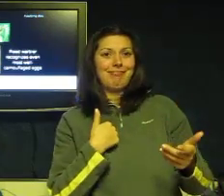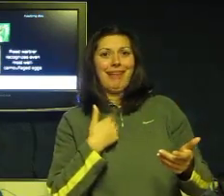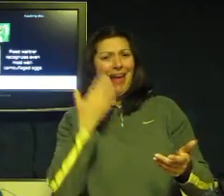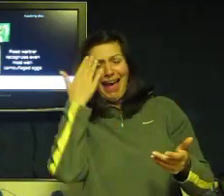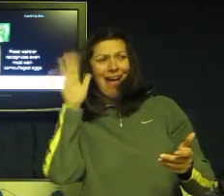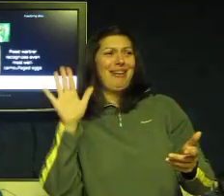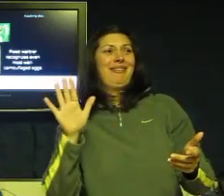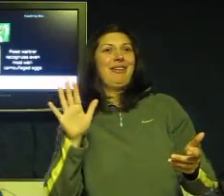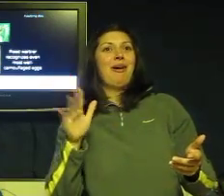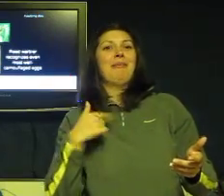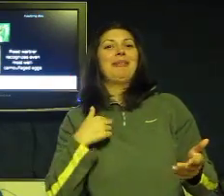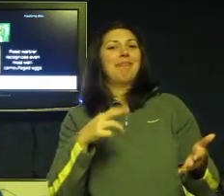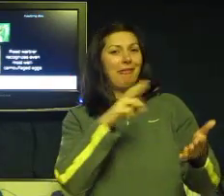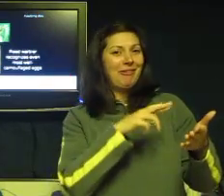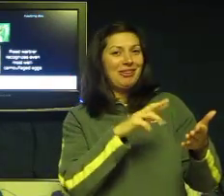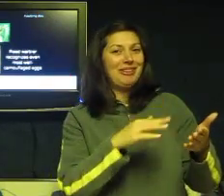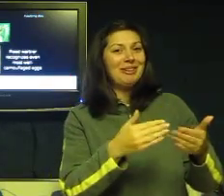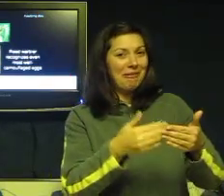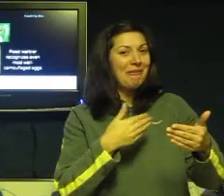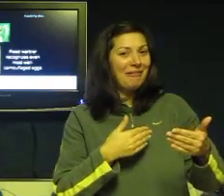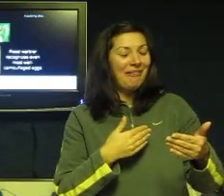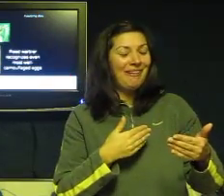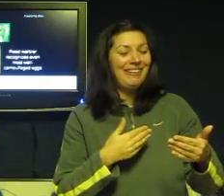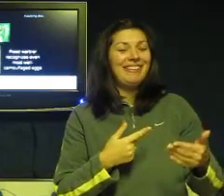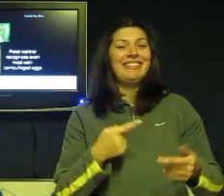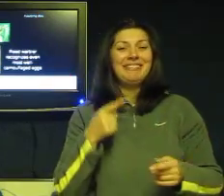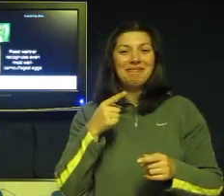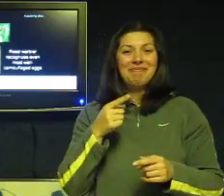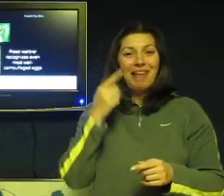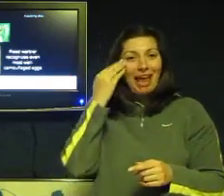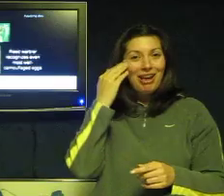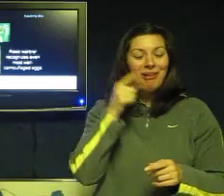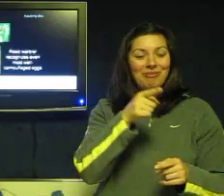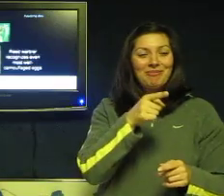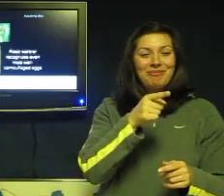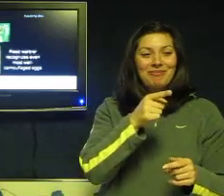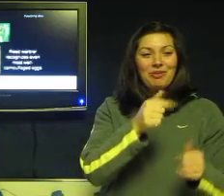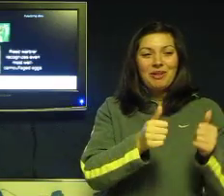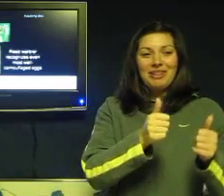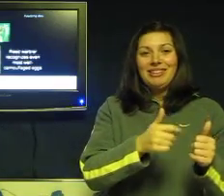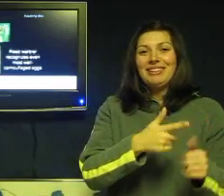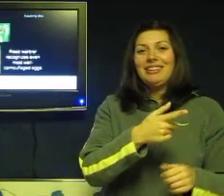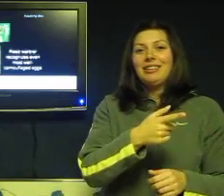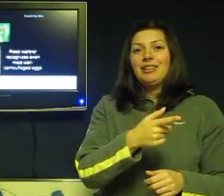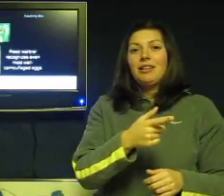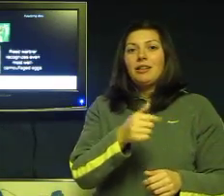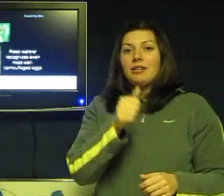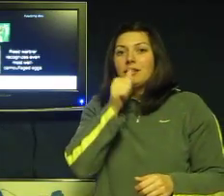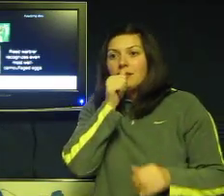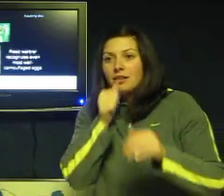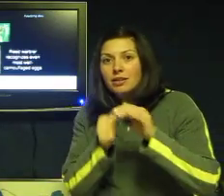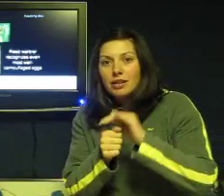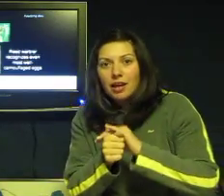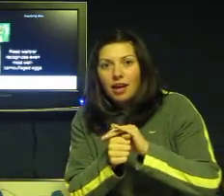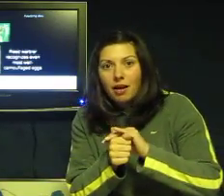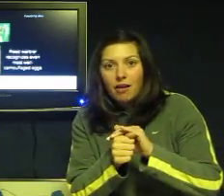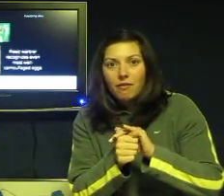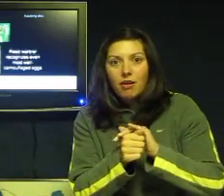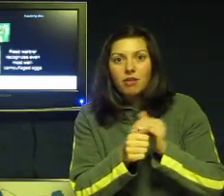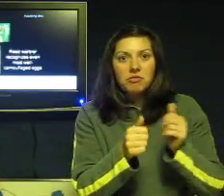But you can see that the cuckoo egg is very camouflaged, right? It's hidden among these other eggs. Nevertheless, there are subtle differences if